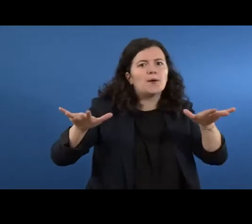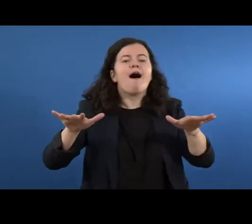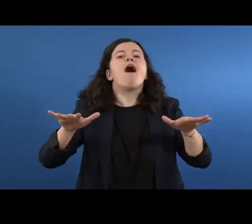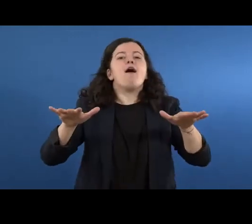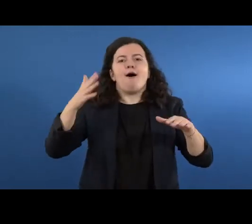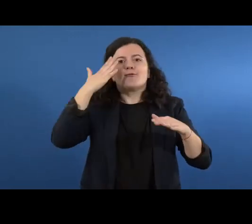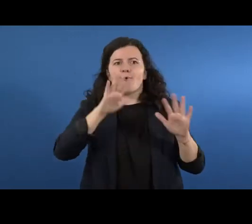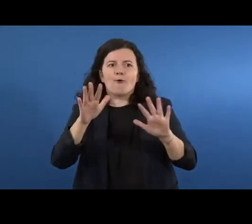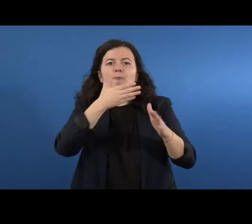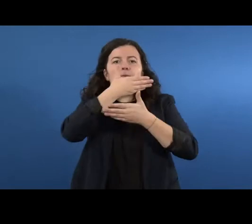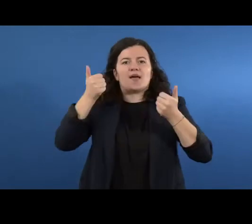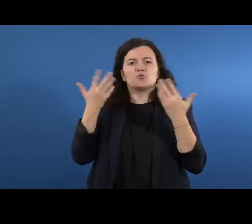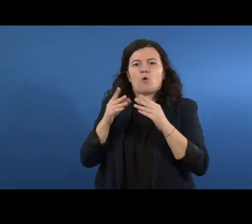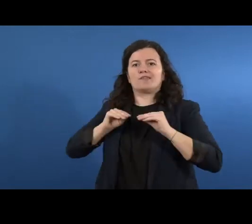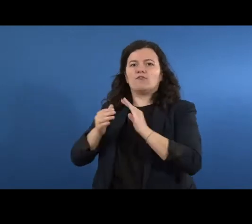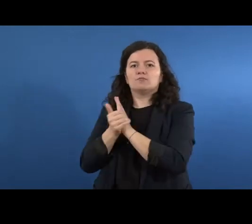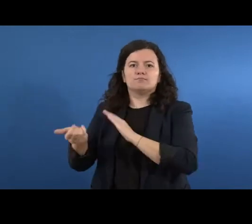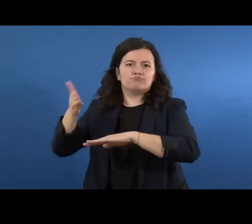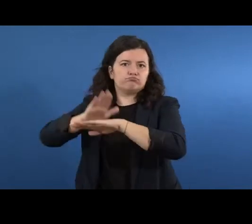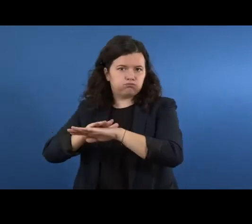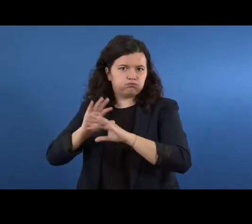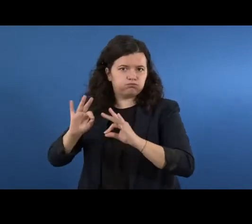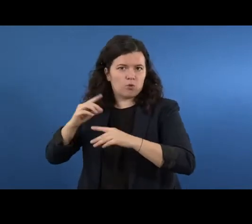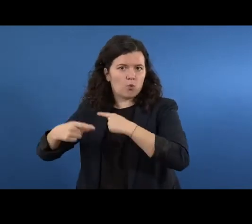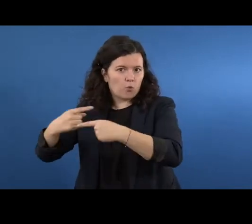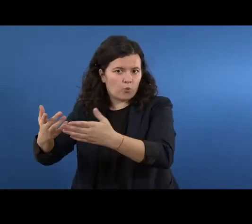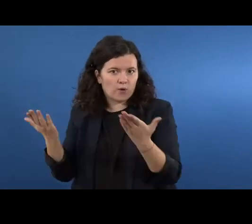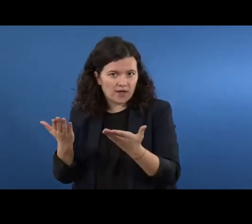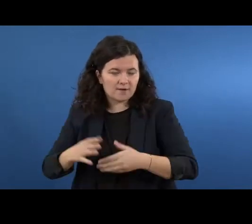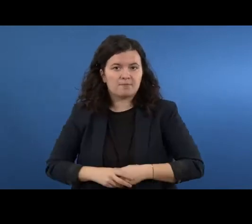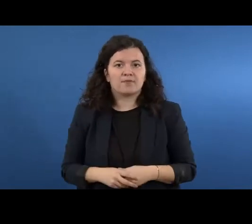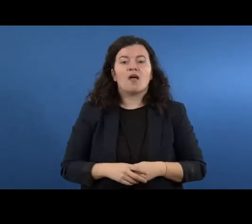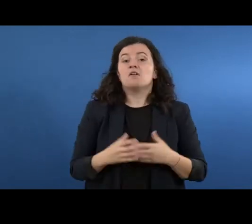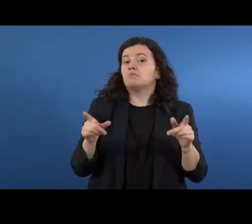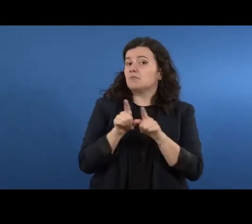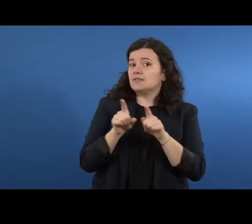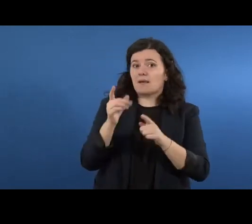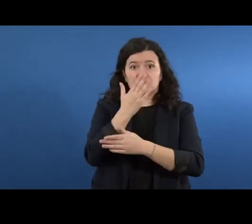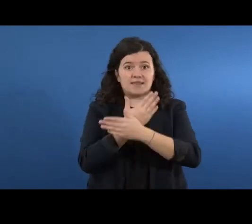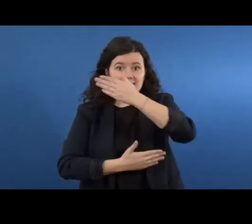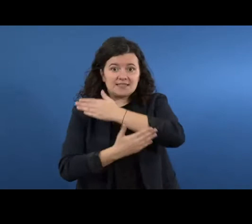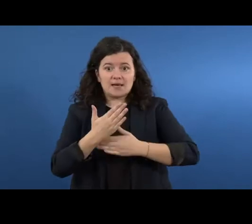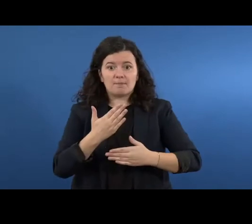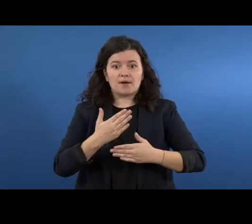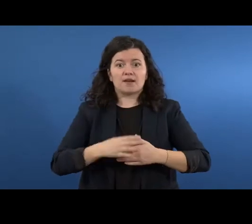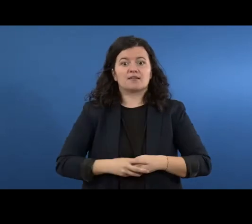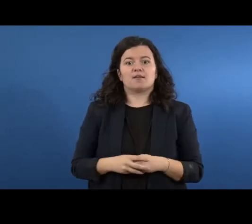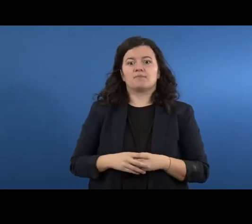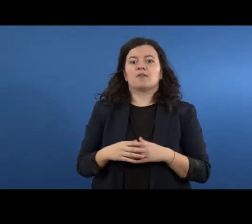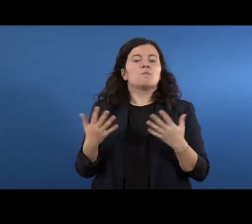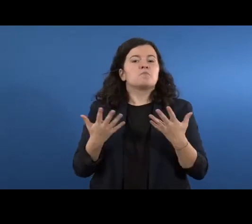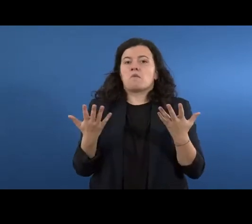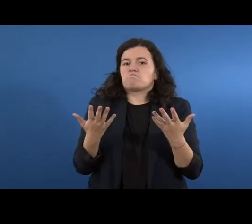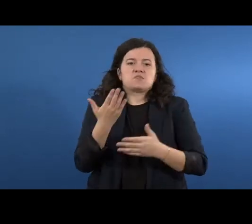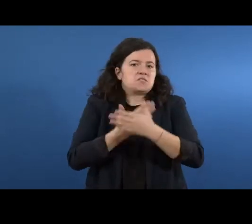our respective localities inclusive? Or do they mainstream persons with disability in the aspect of tertiary education, technical